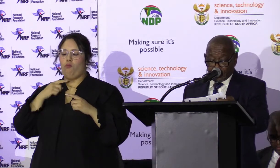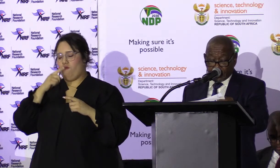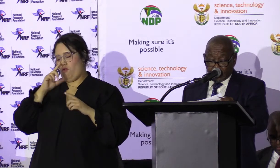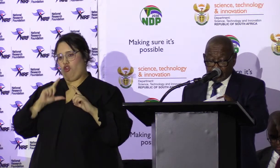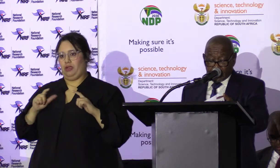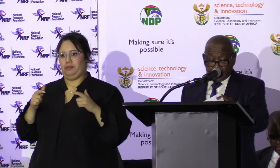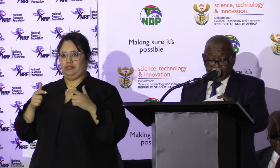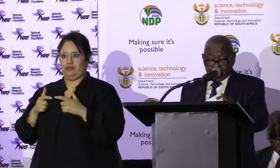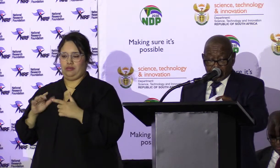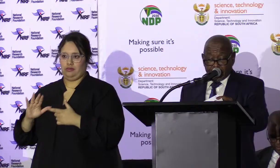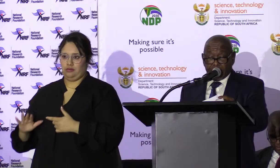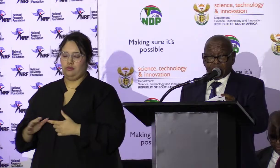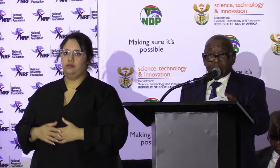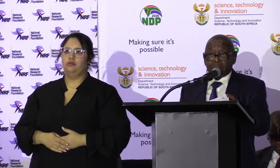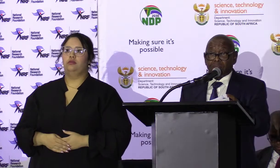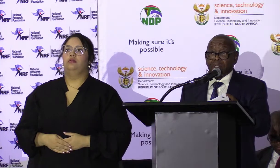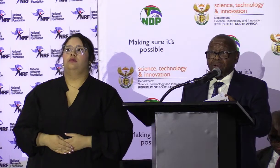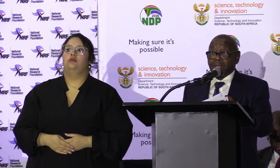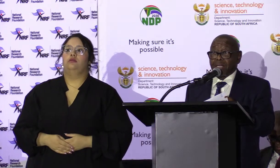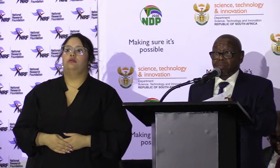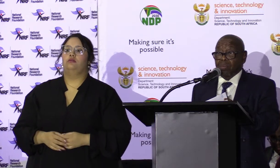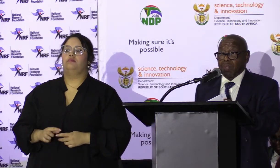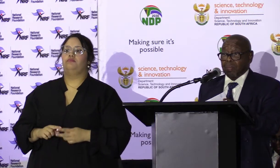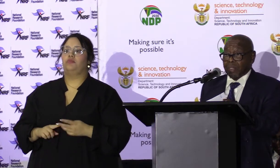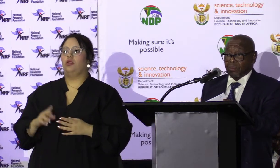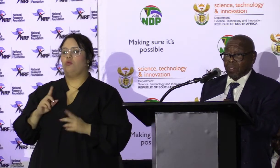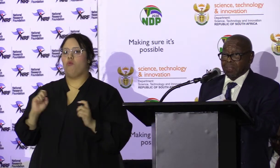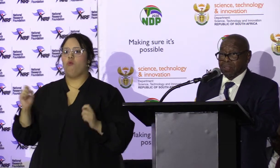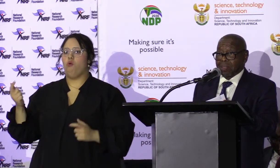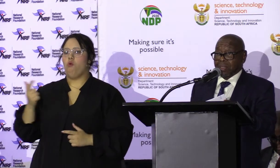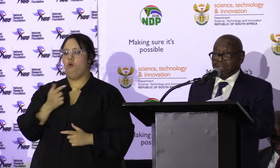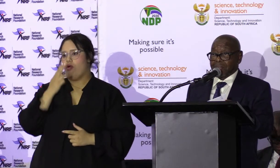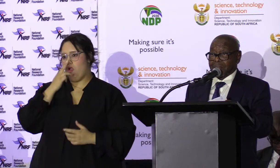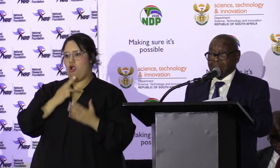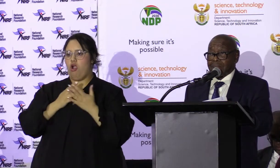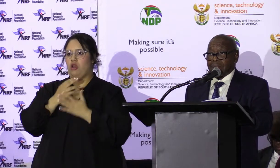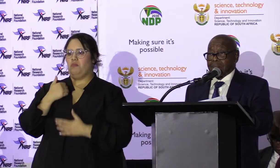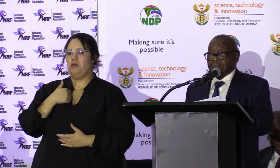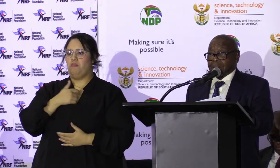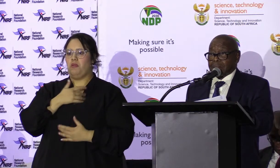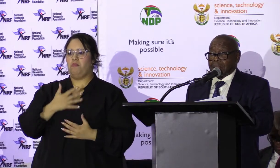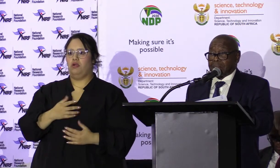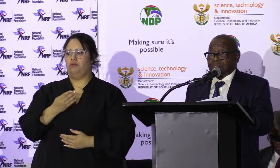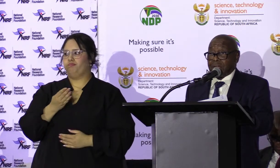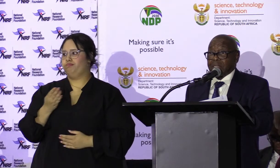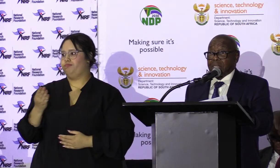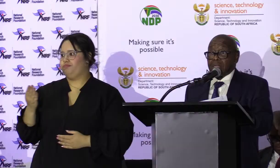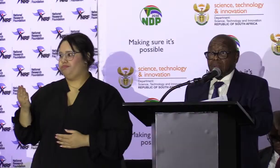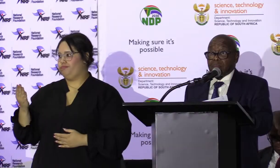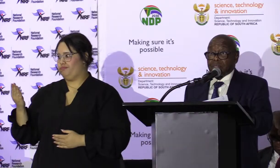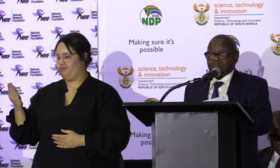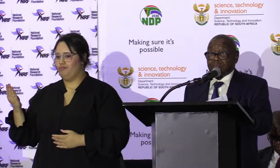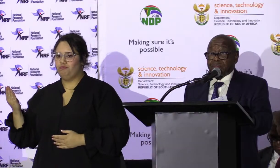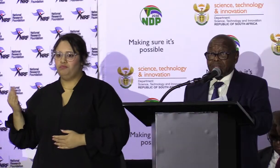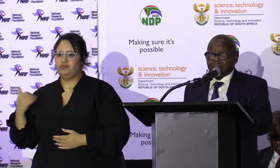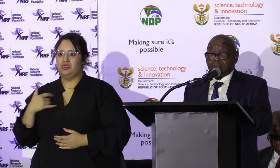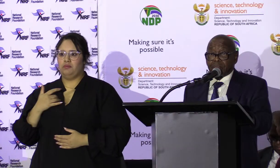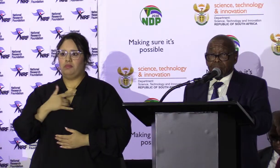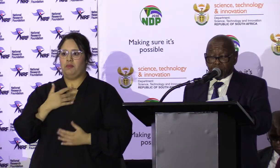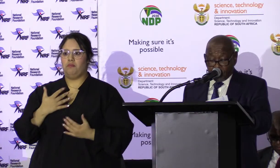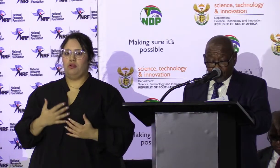committee, and all the honorable members who are sitting in front here, members